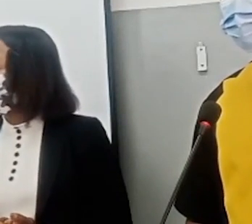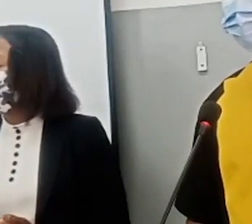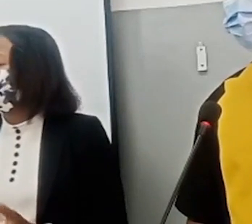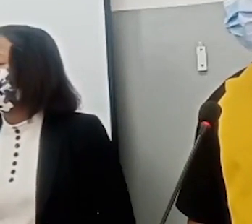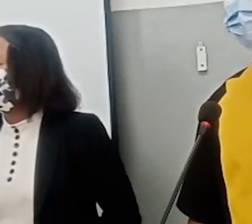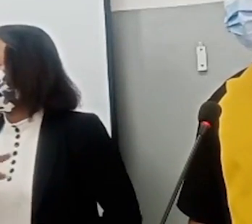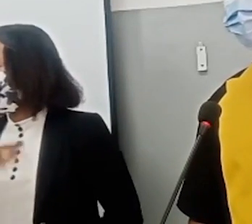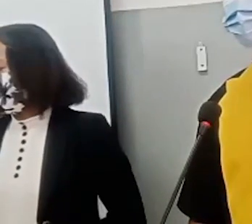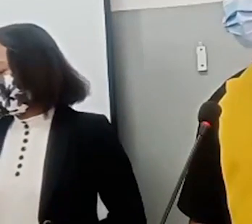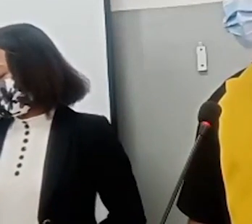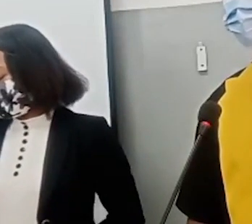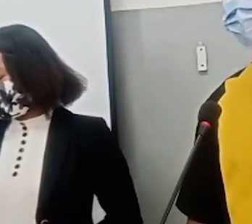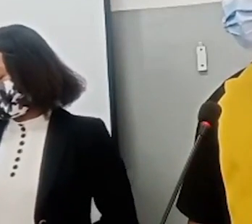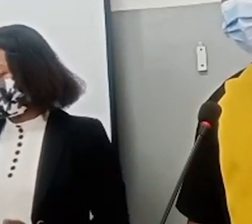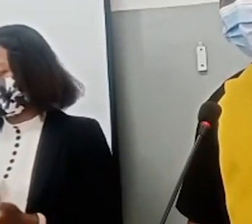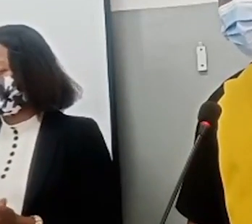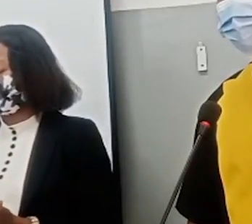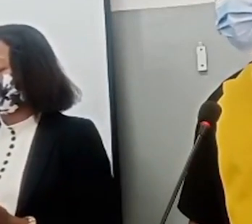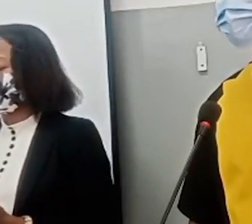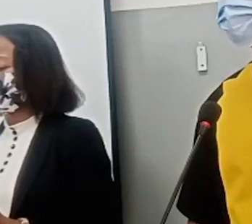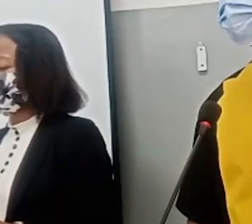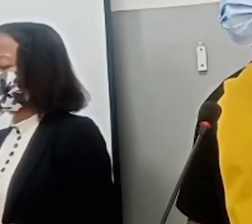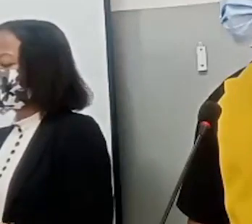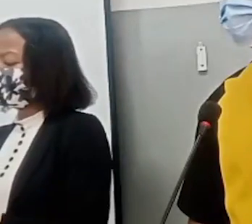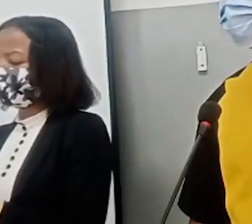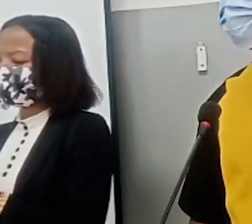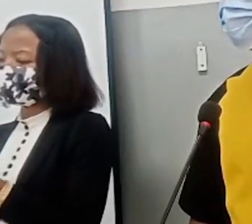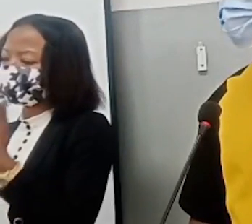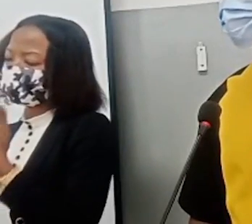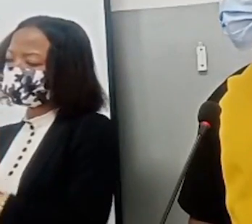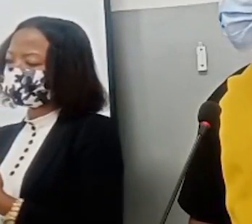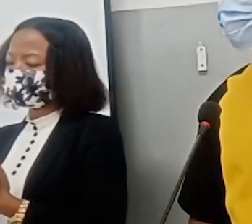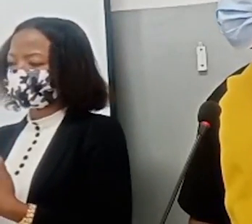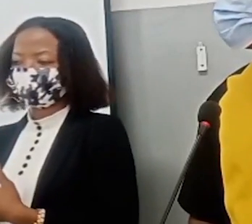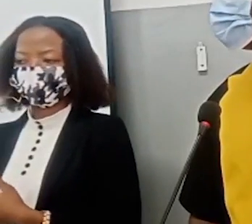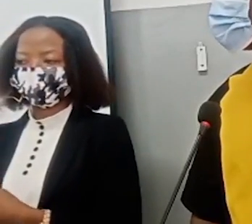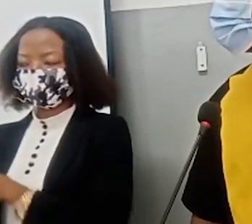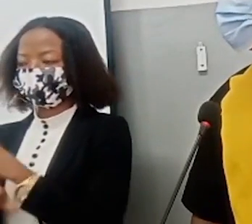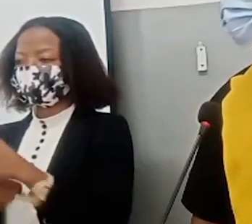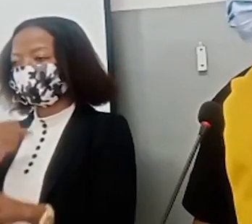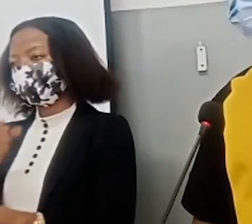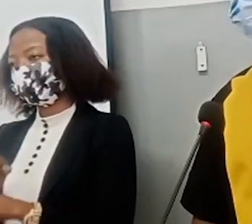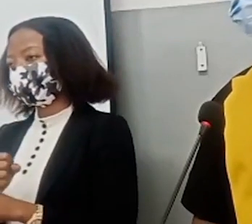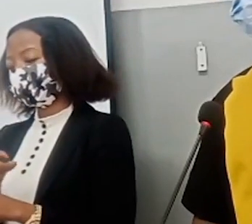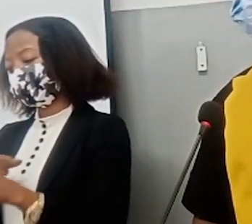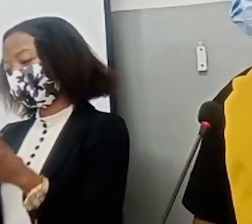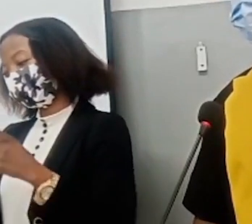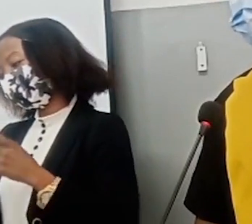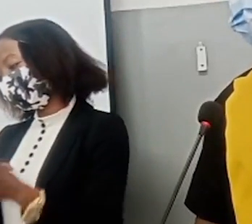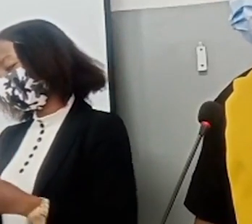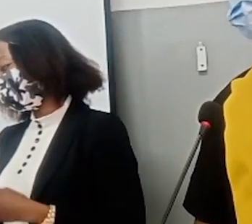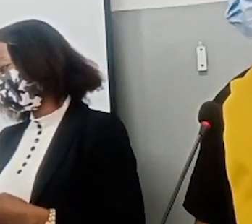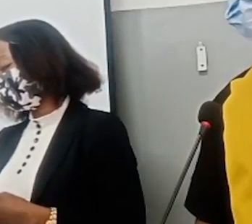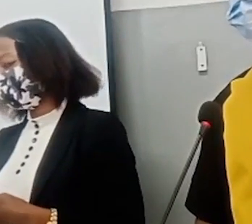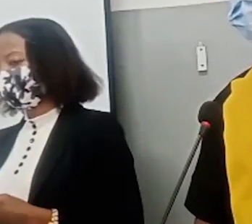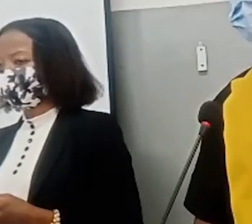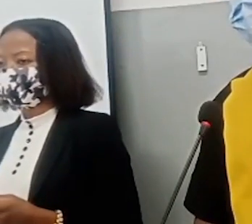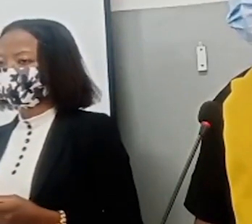aware that in November last year, the US Centers for Disease Control had listed Sierra